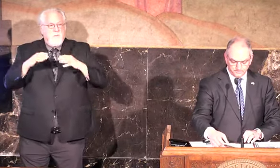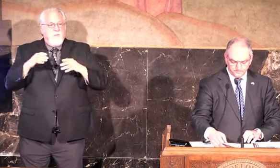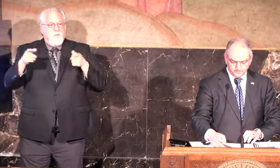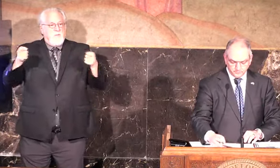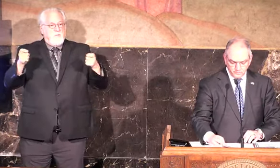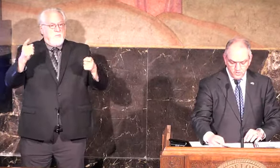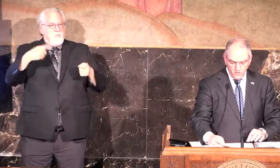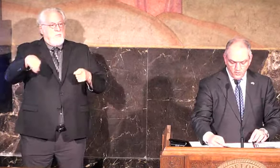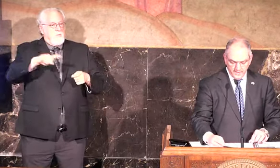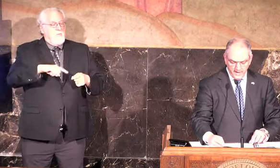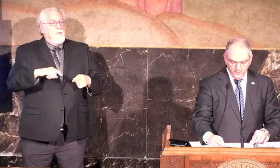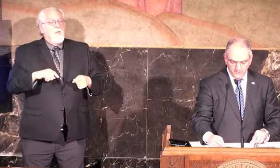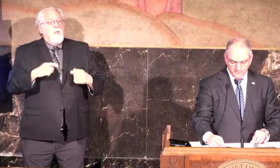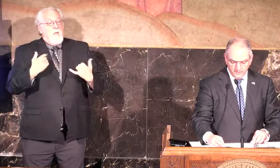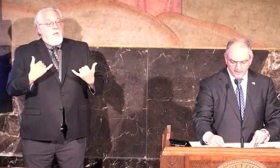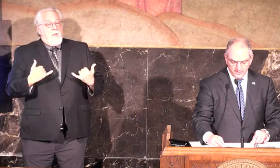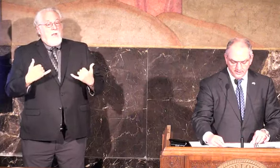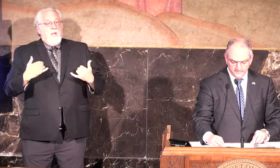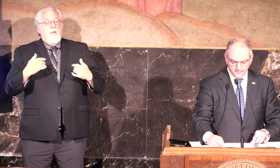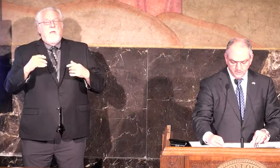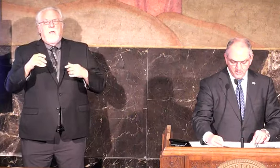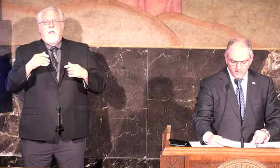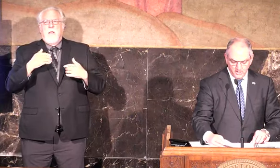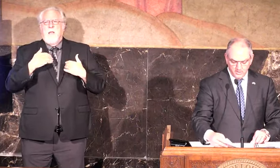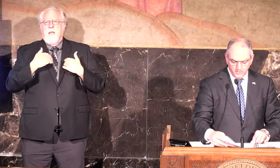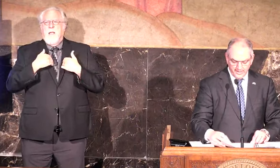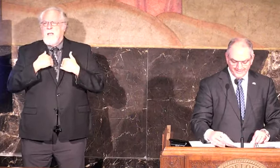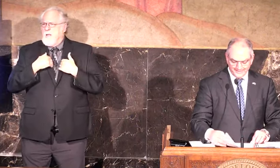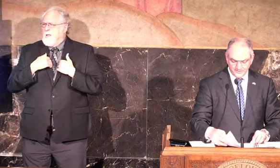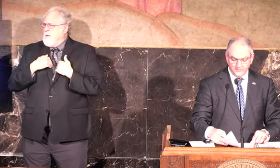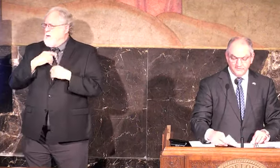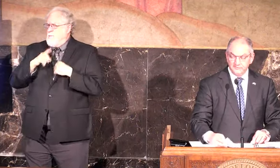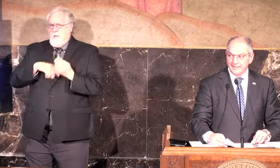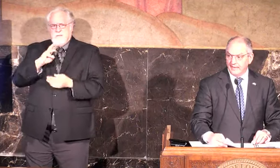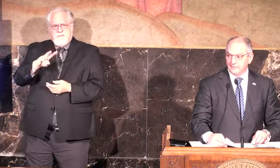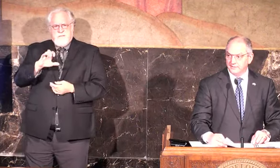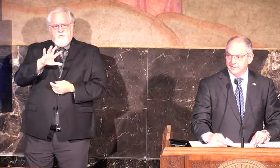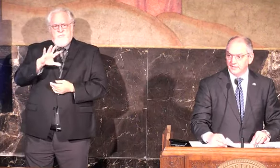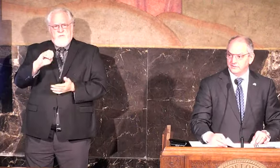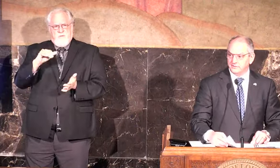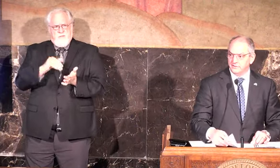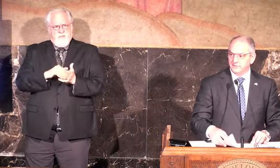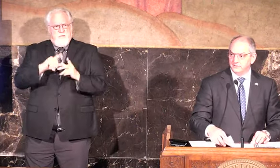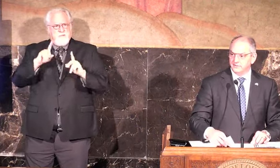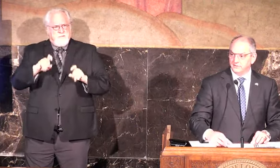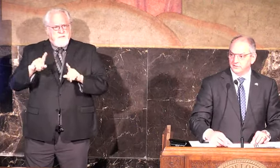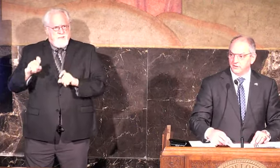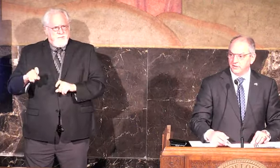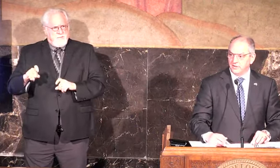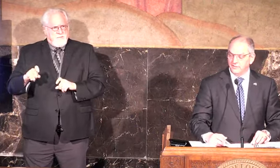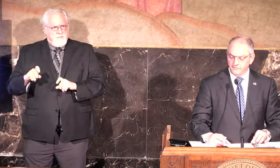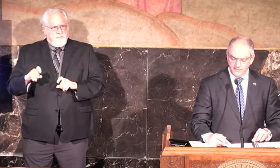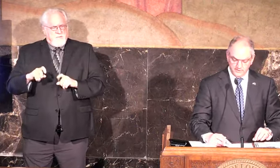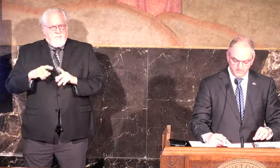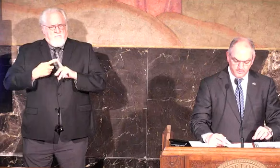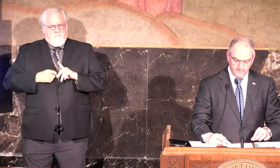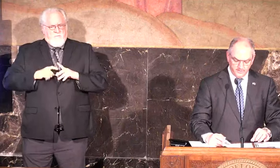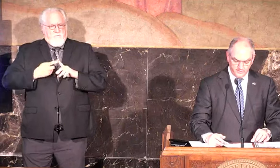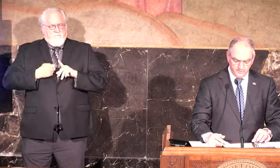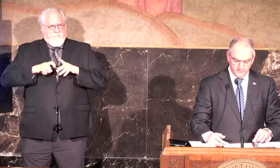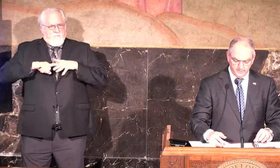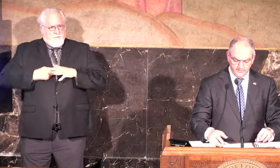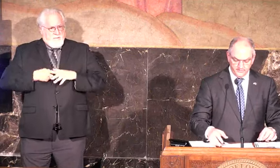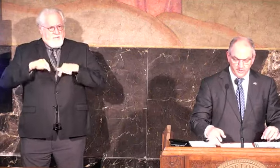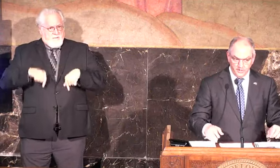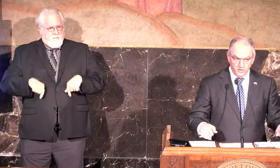control. Right now, we've conducted right at 650,000 tests since the start of this public